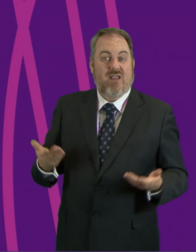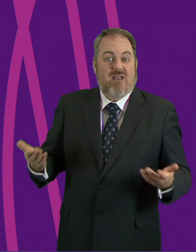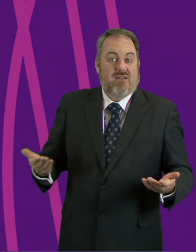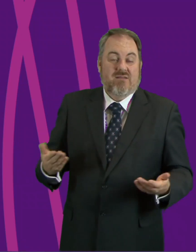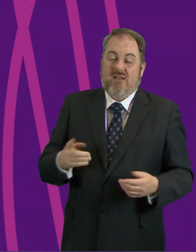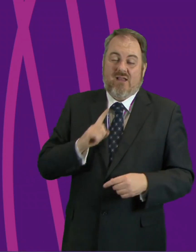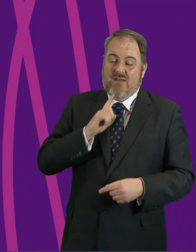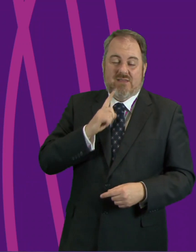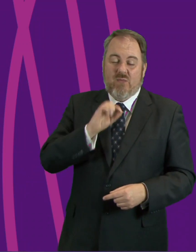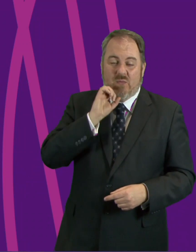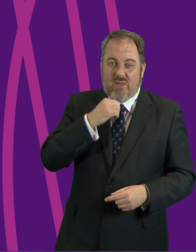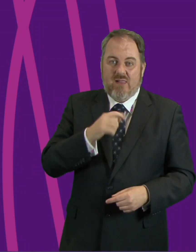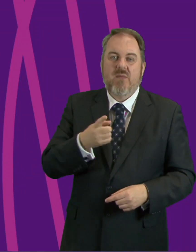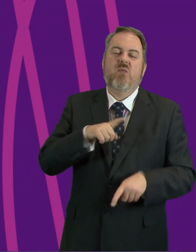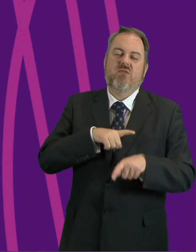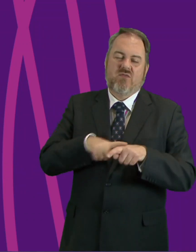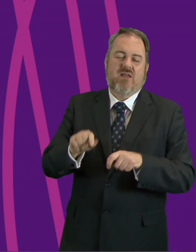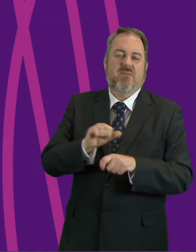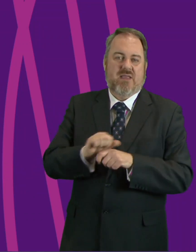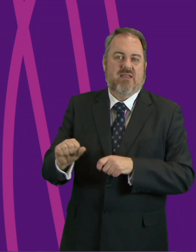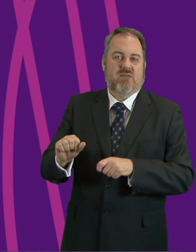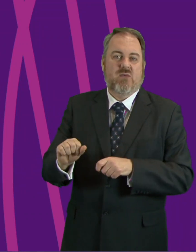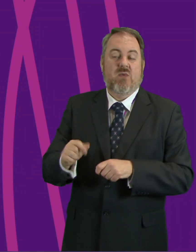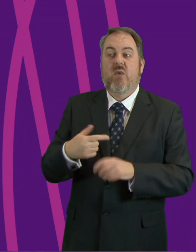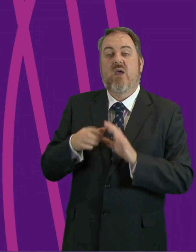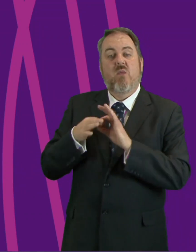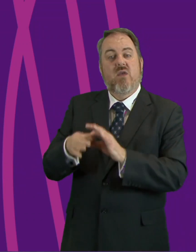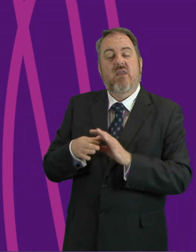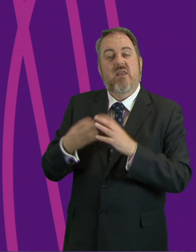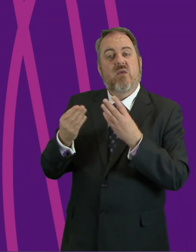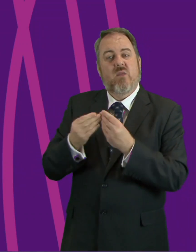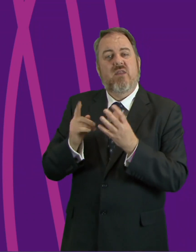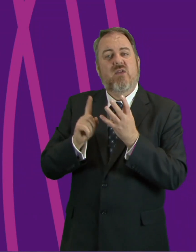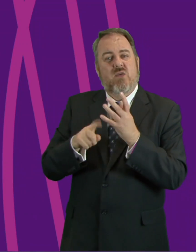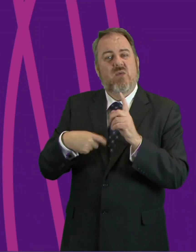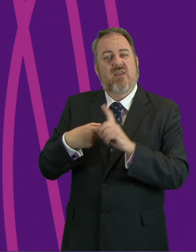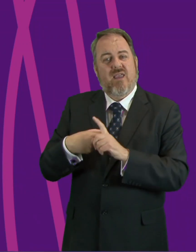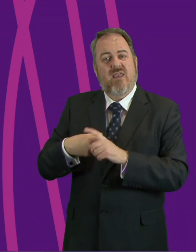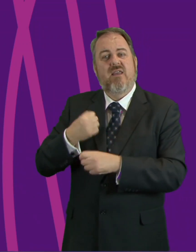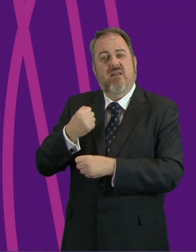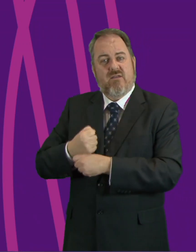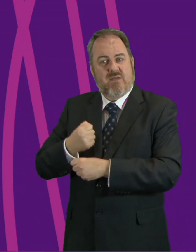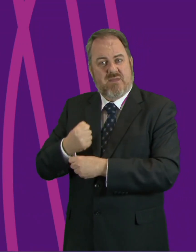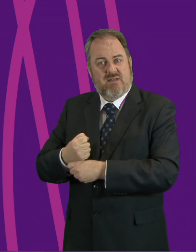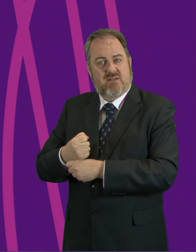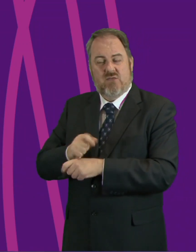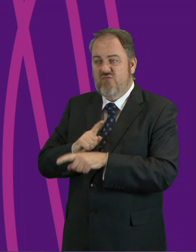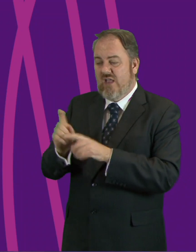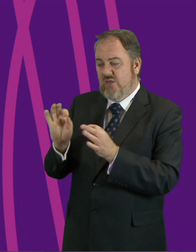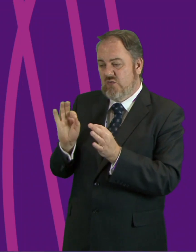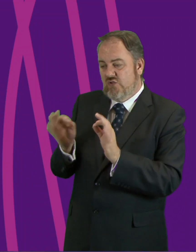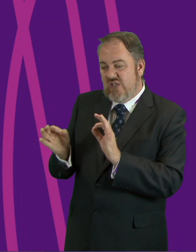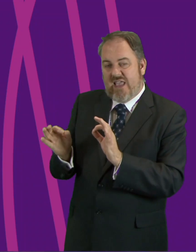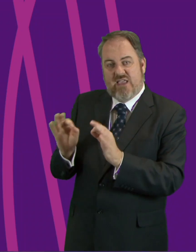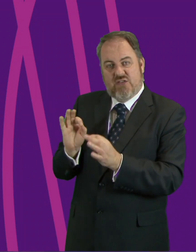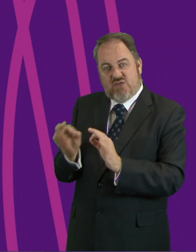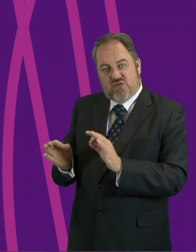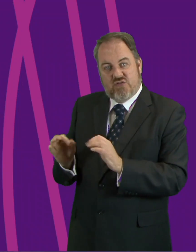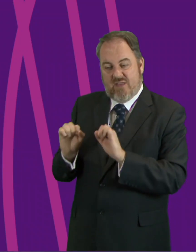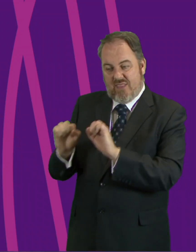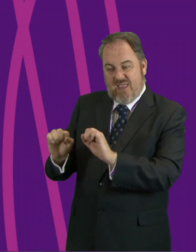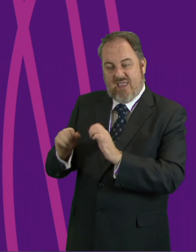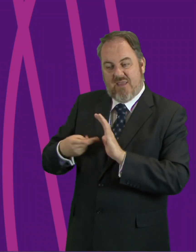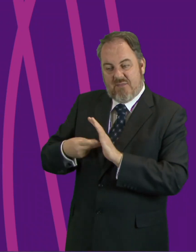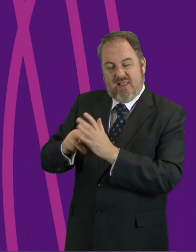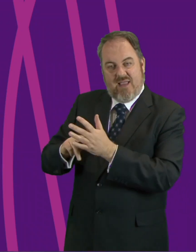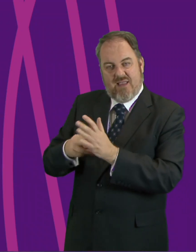that is working to persuade the UK Government to do more or different things, looking at adjusting the schemes they've put in place to make sure